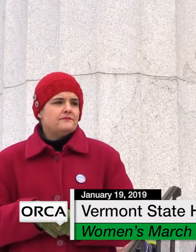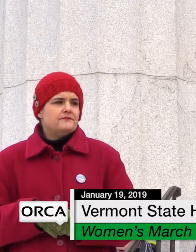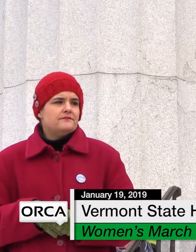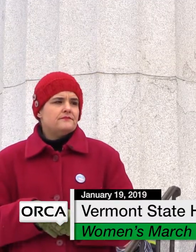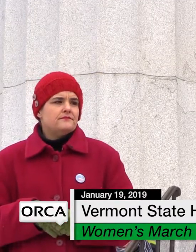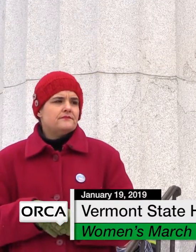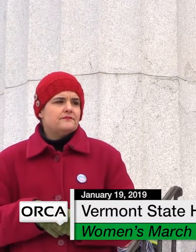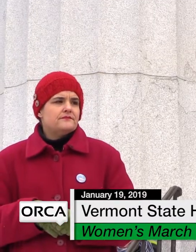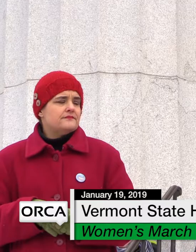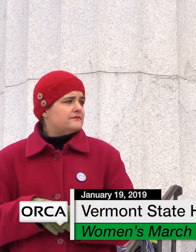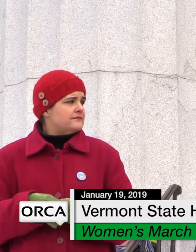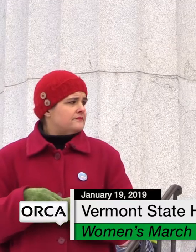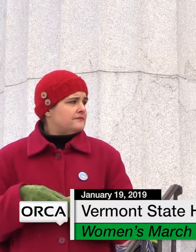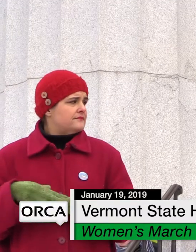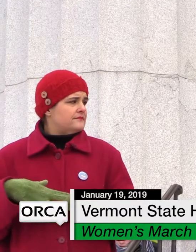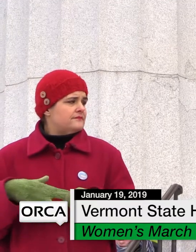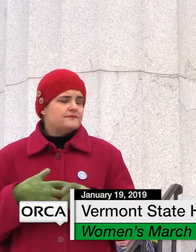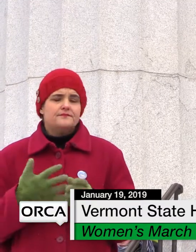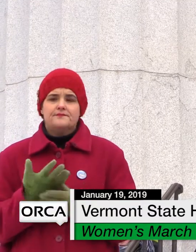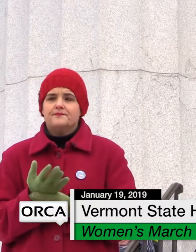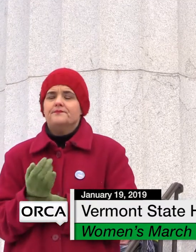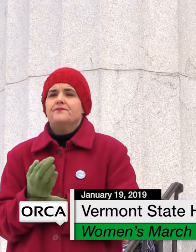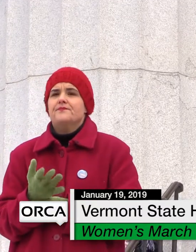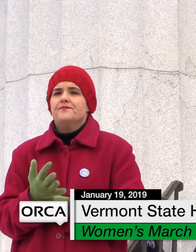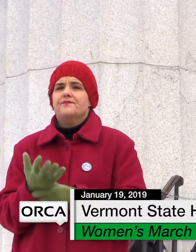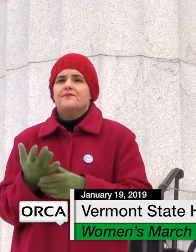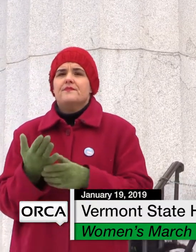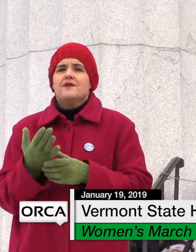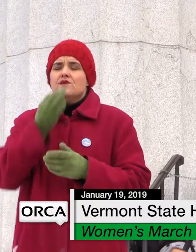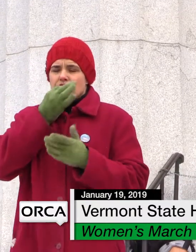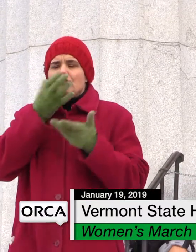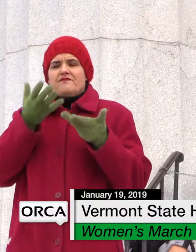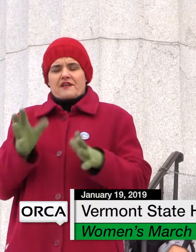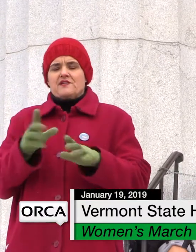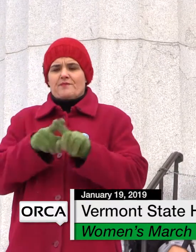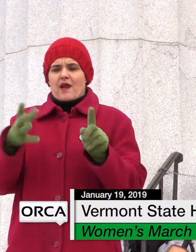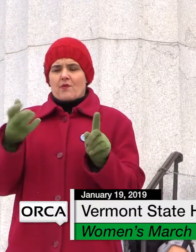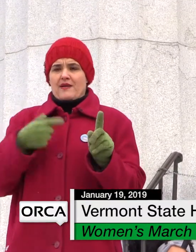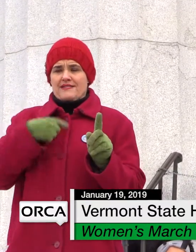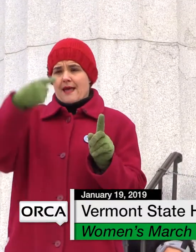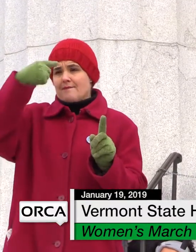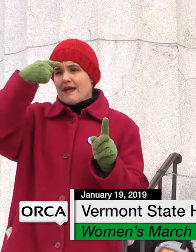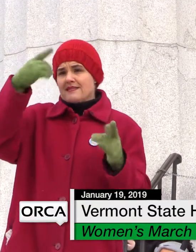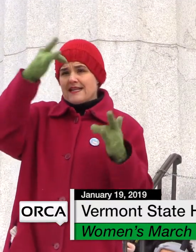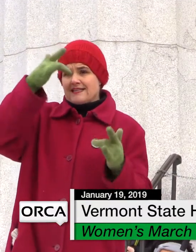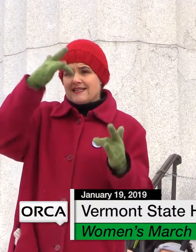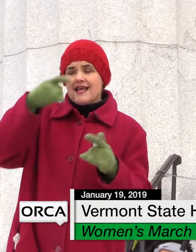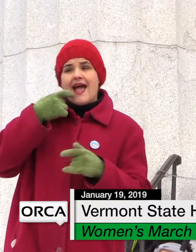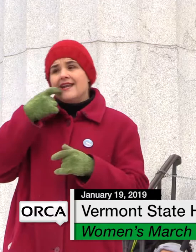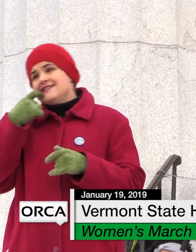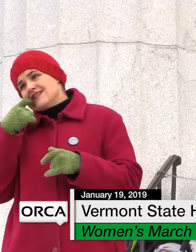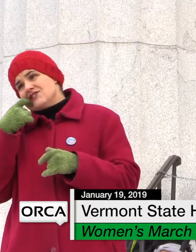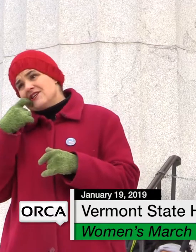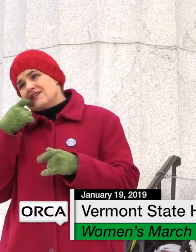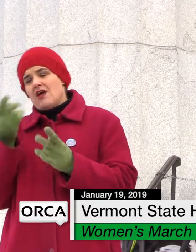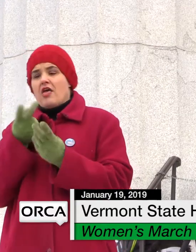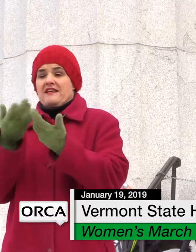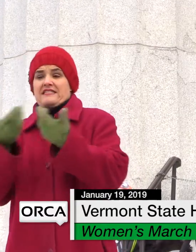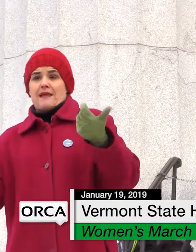I want to wrap up my remarks by stating very clearly that mental illness and addiction are not separate